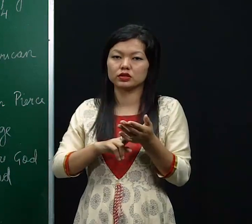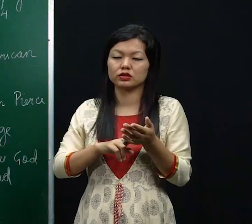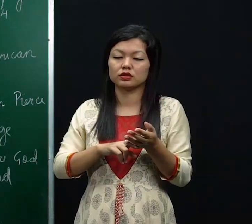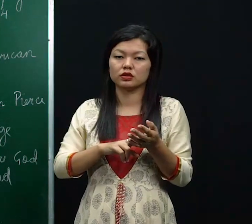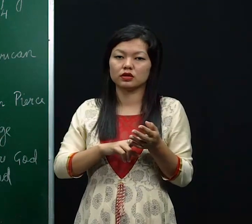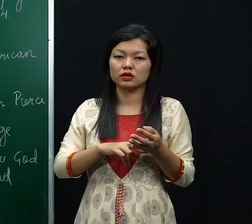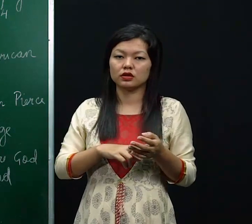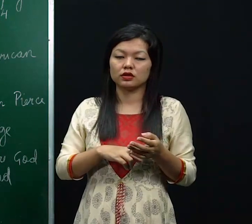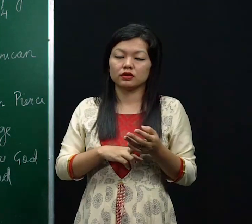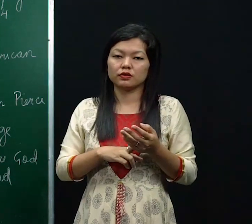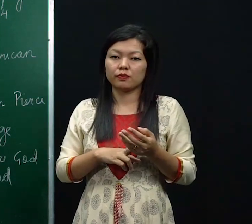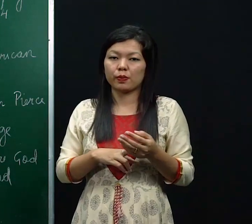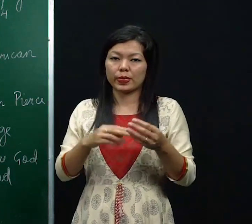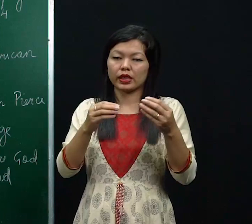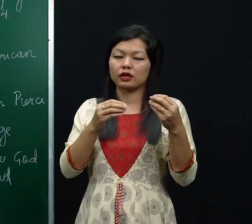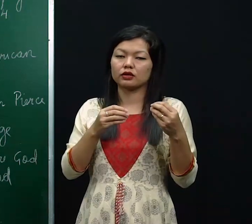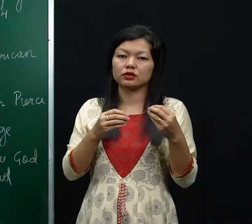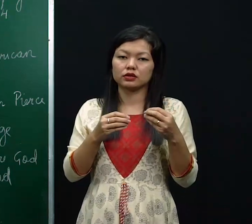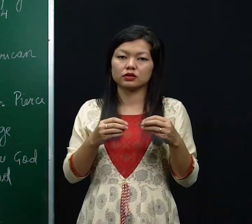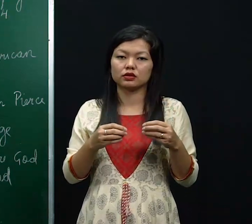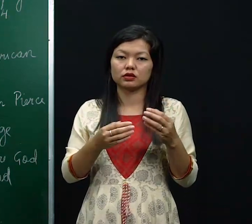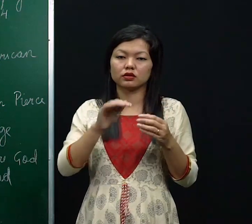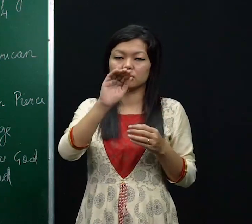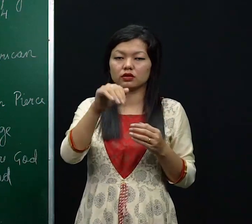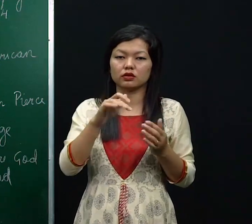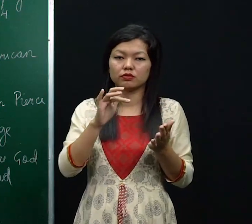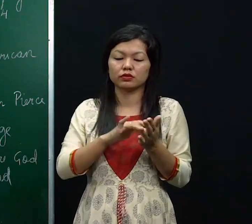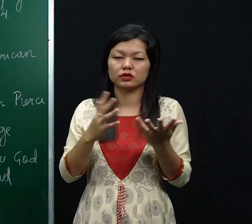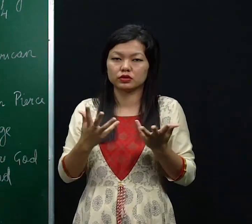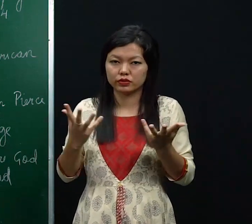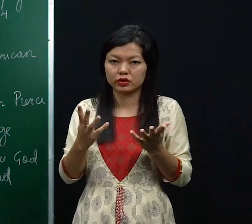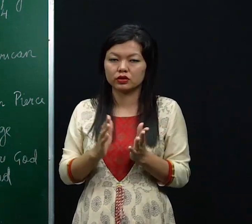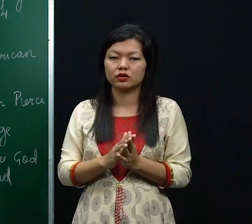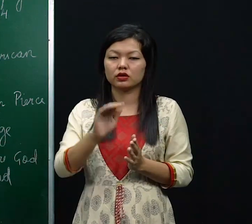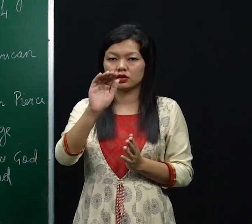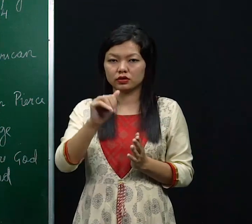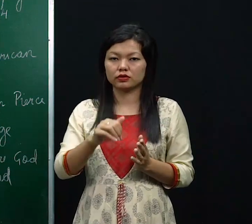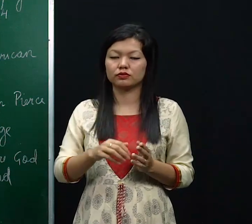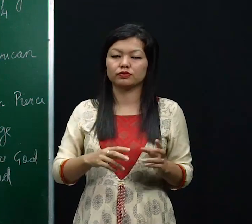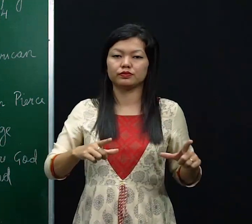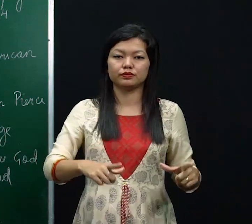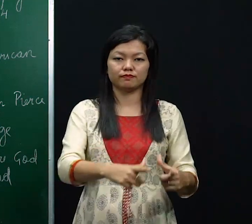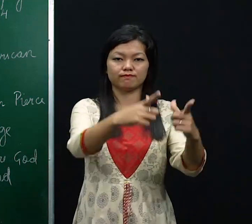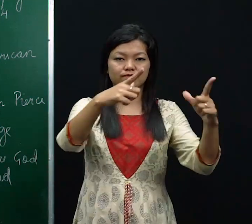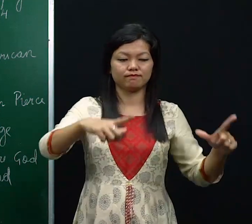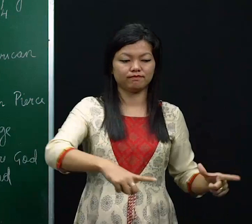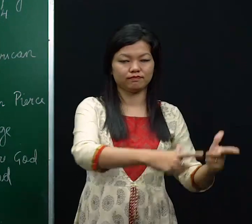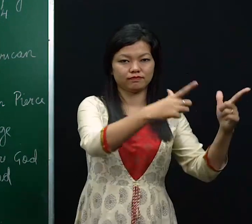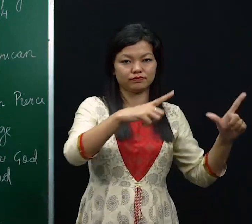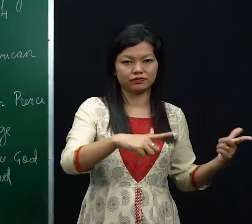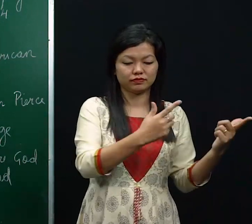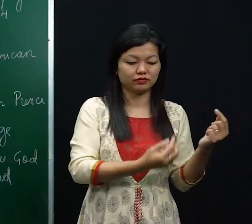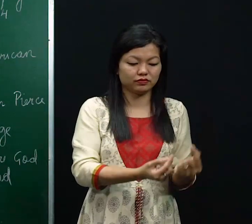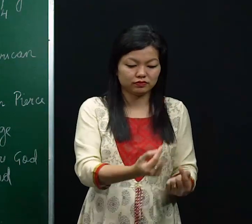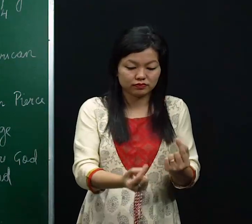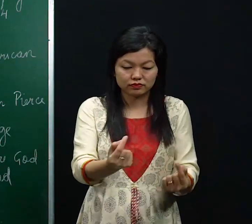from our very younger days, young age, from the lower classes. And we know that oxygen is released by the plants. And that is